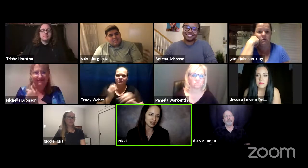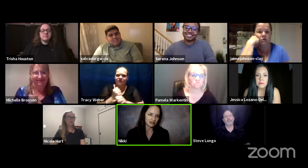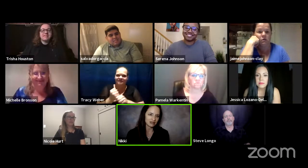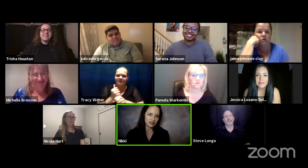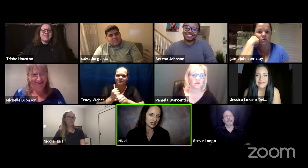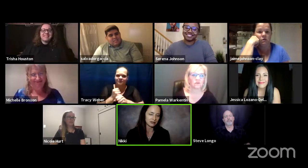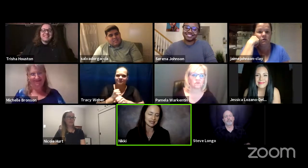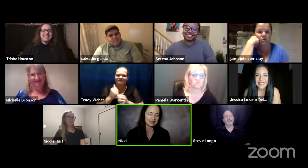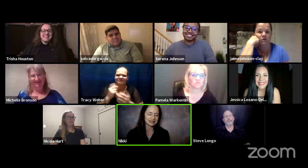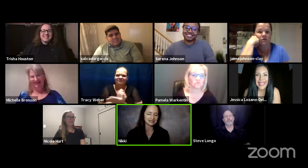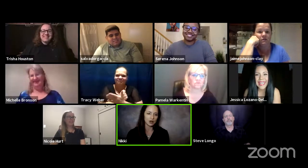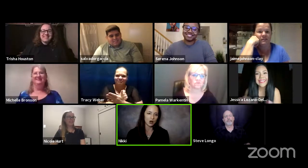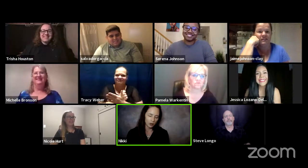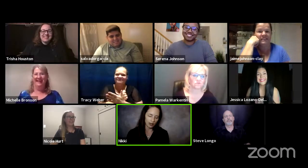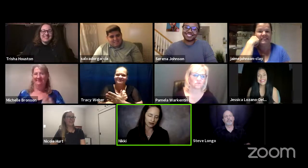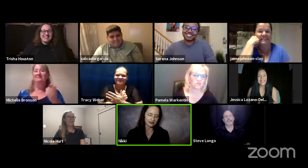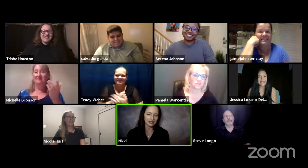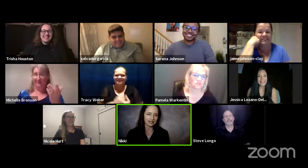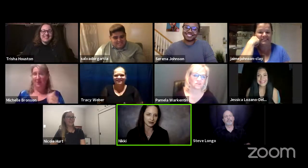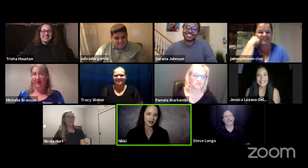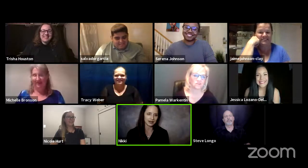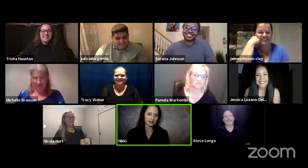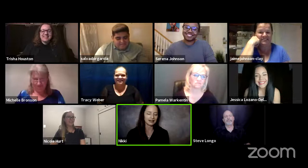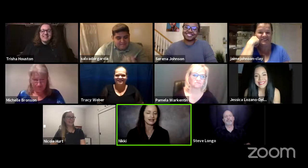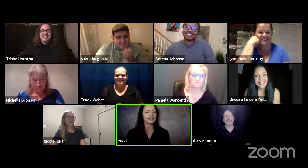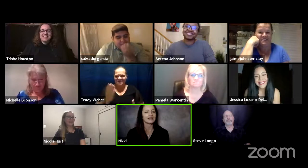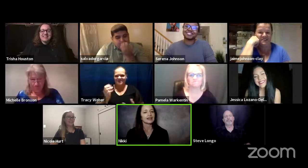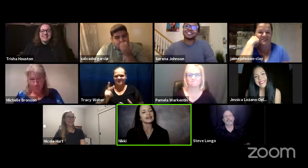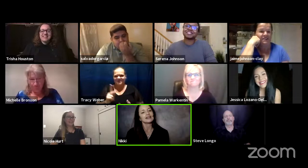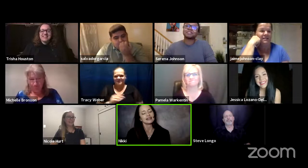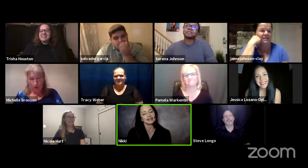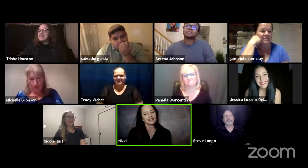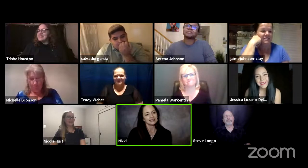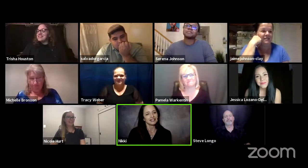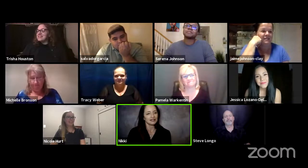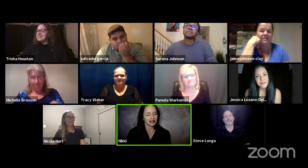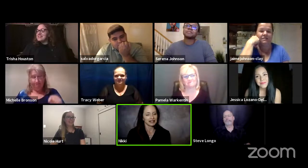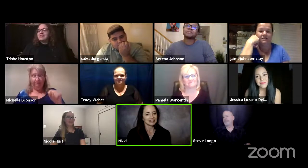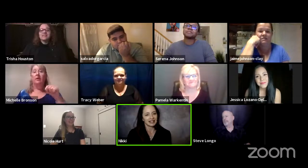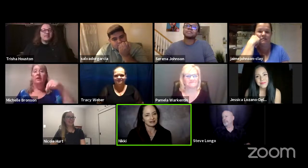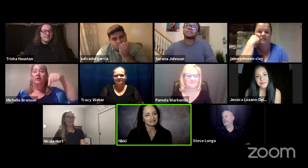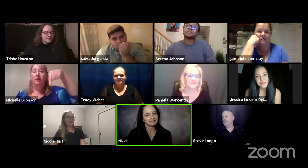for free, but oh well, that's okay. Still very exciting.